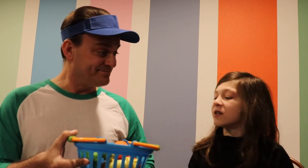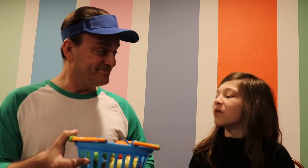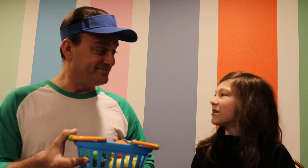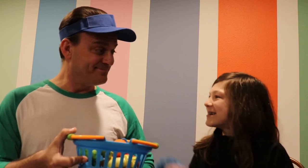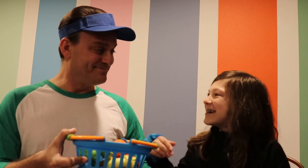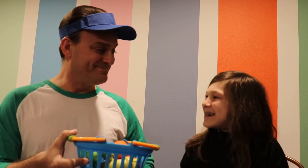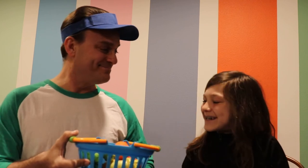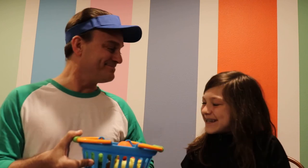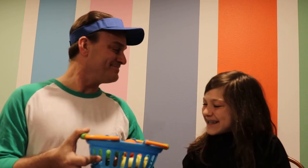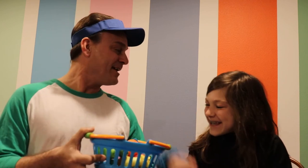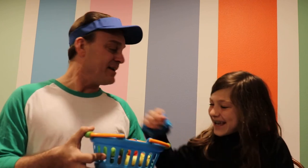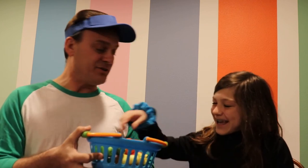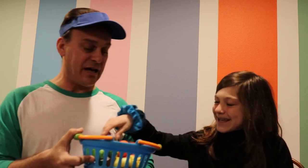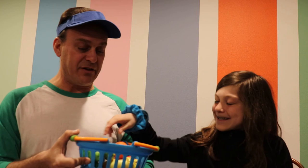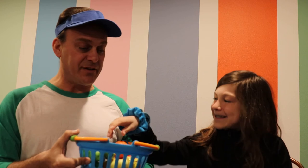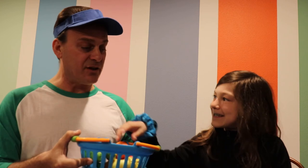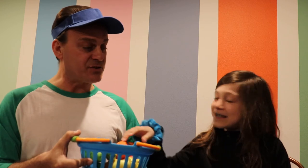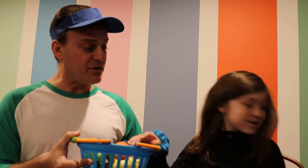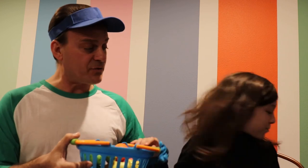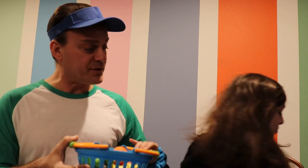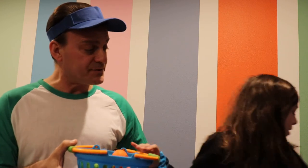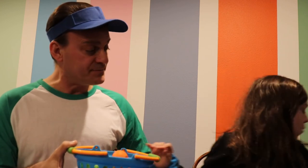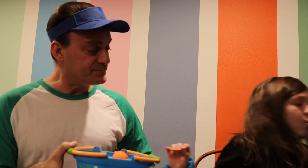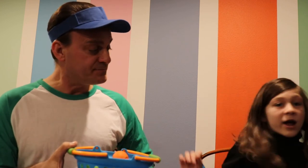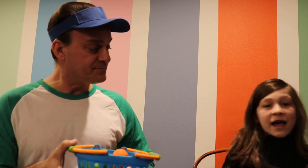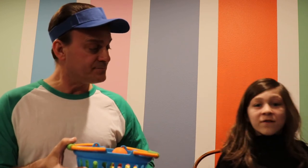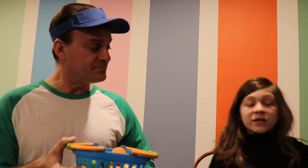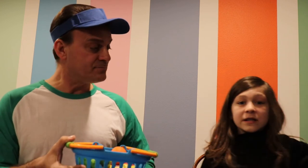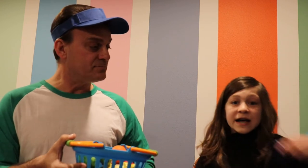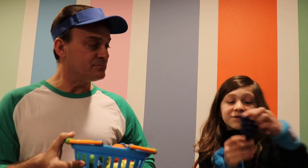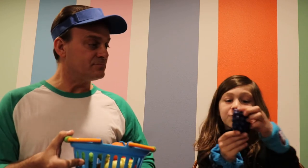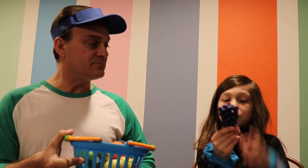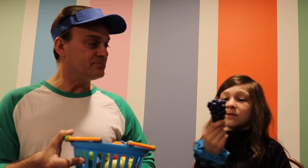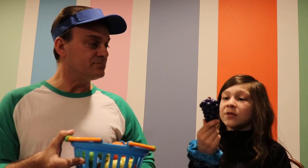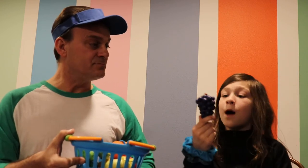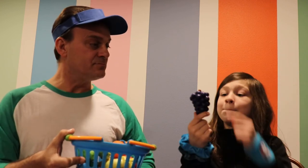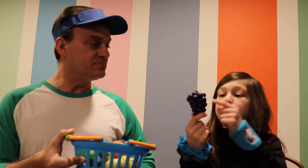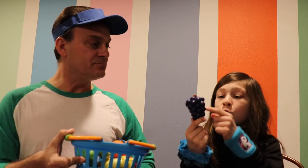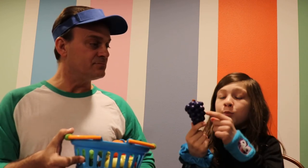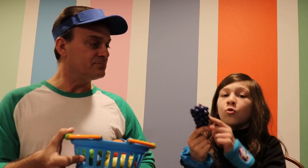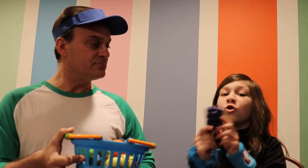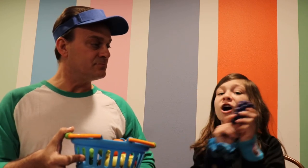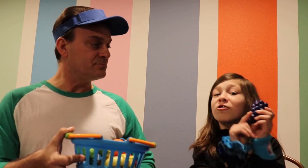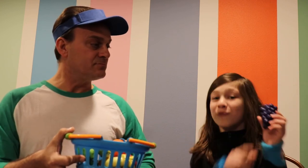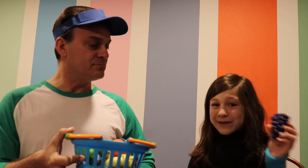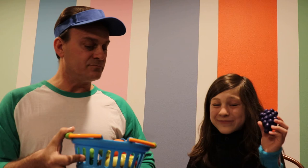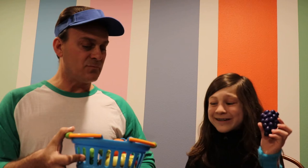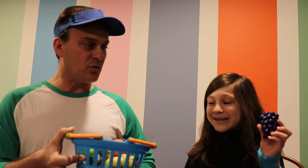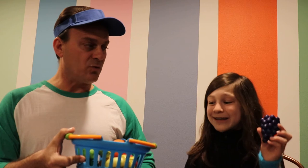yummy. Do you have anything else over there for us? Well, I have the last fruit, a purple grape.